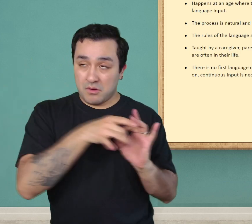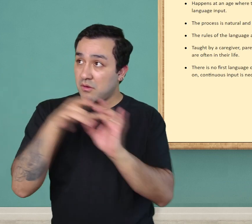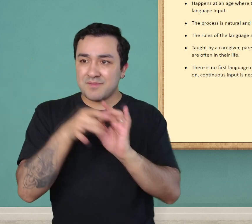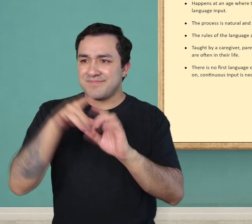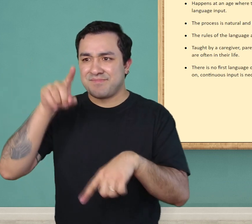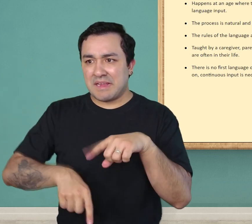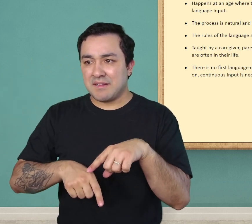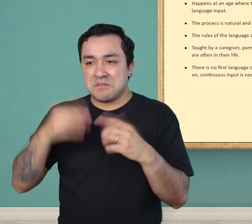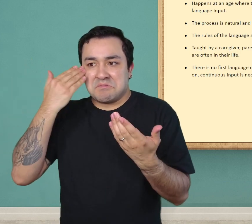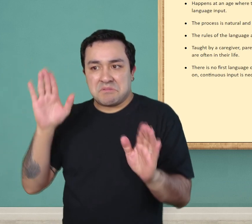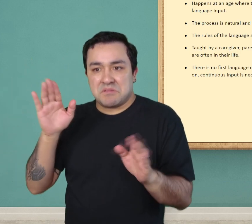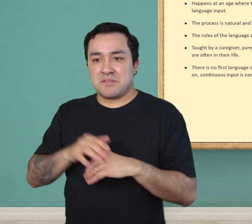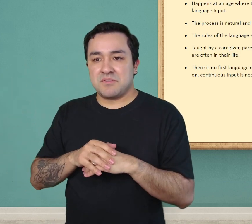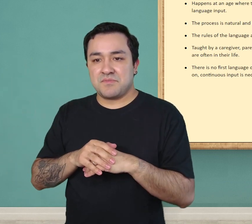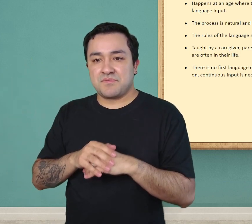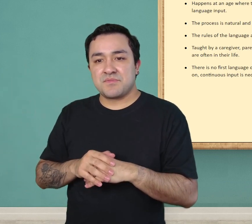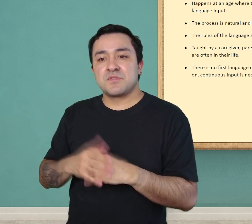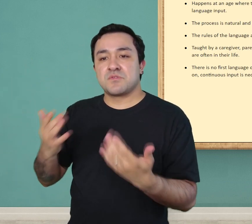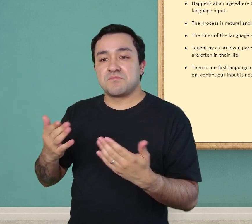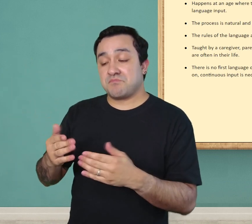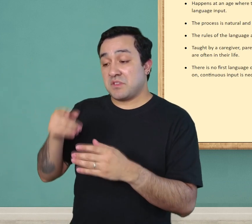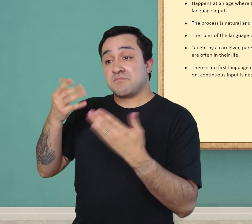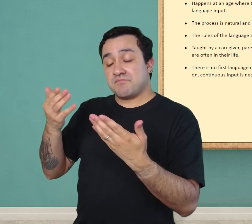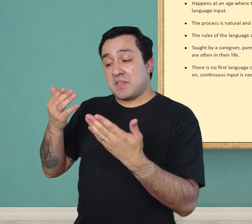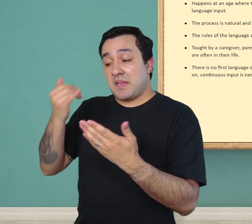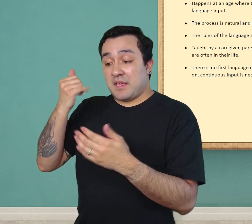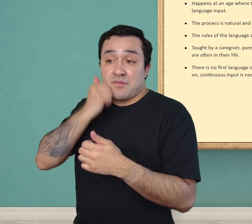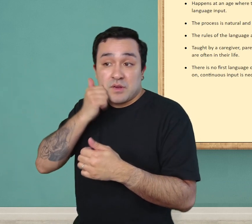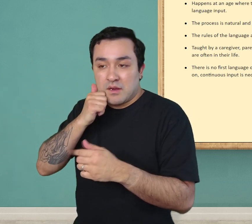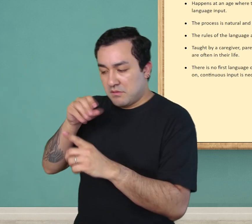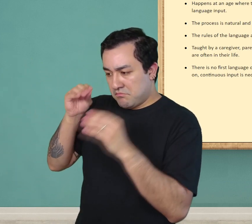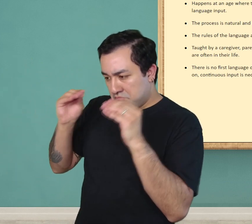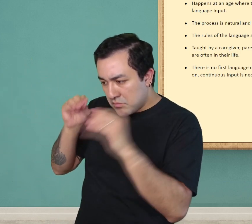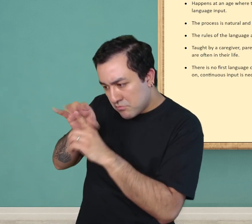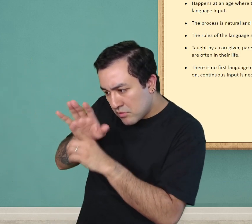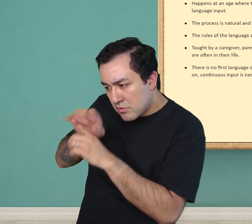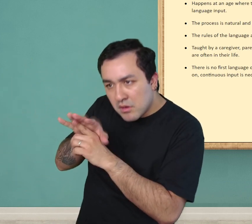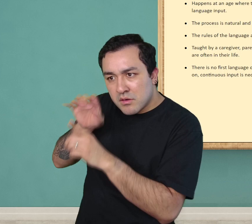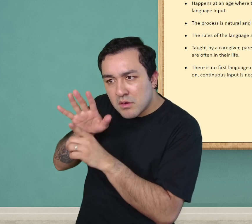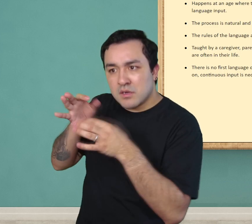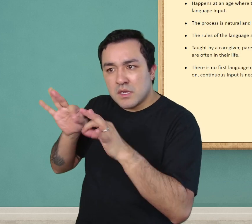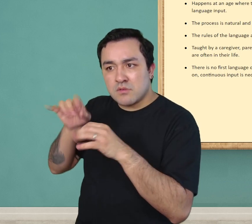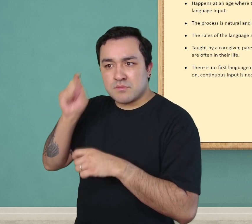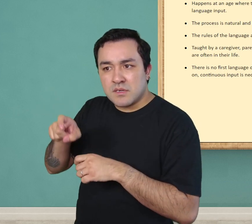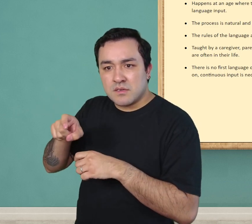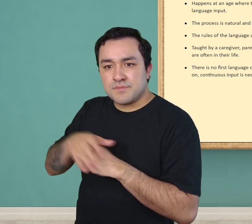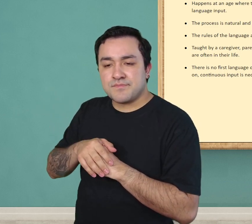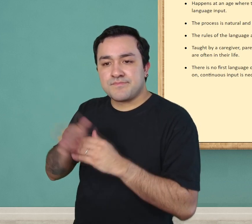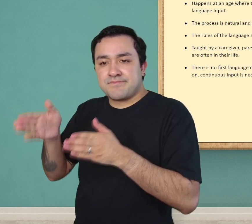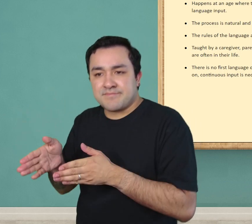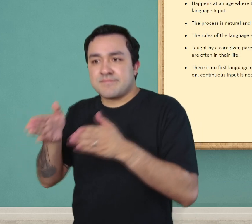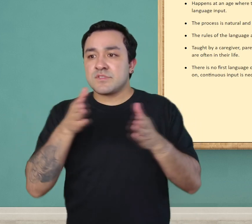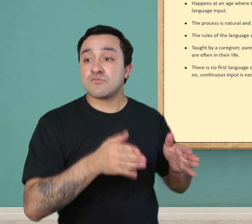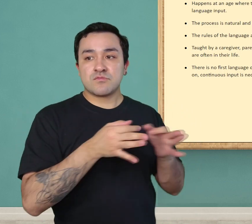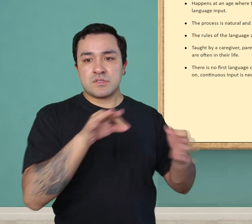connections to. Therefore, continuous language input is necessary for their language development.